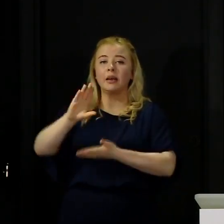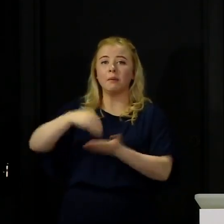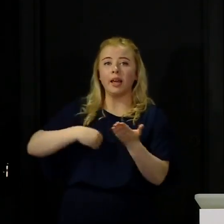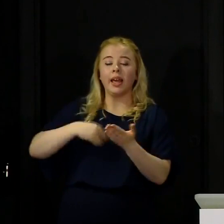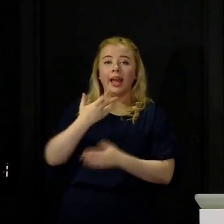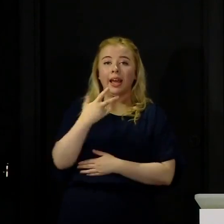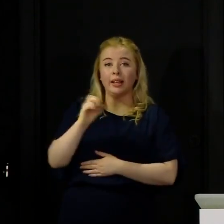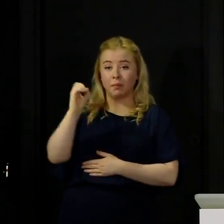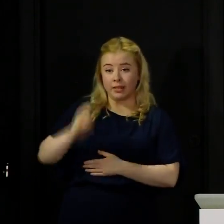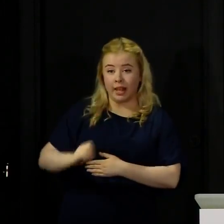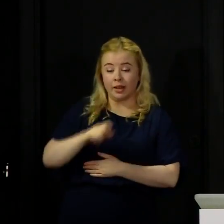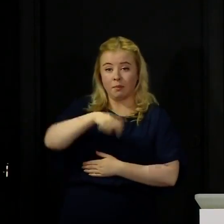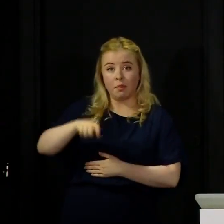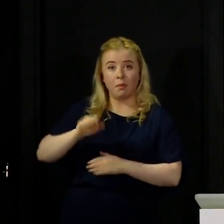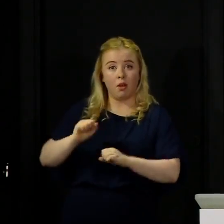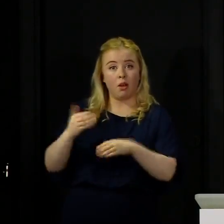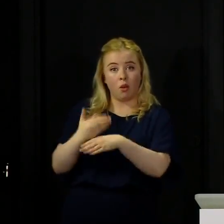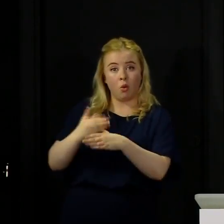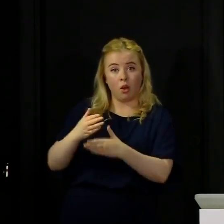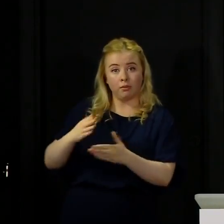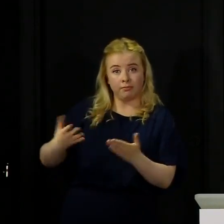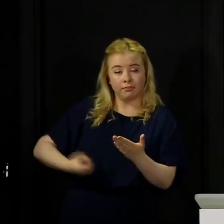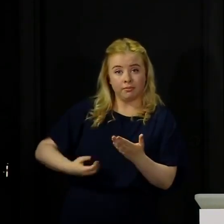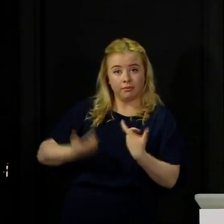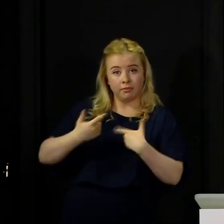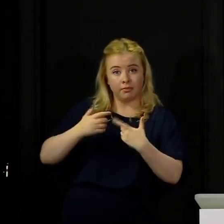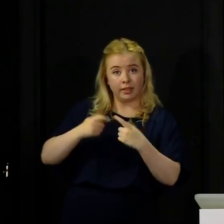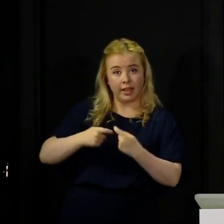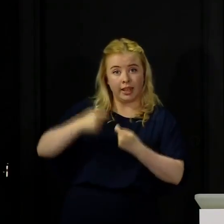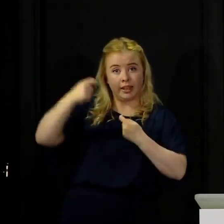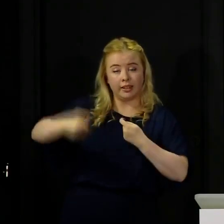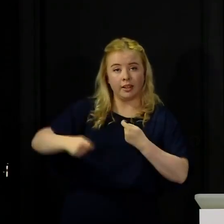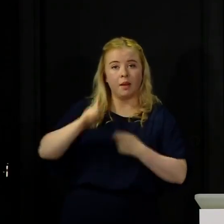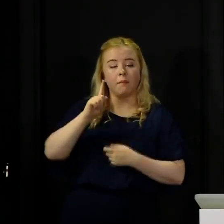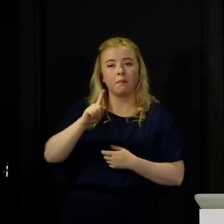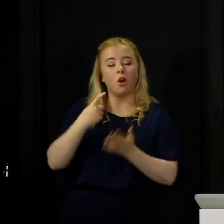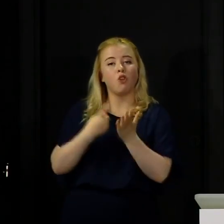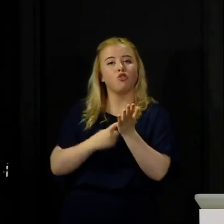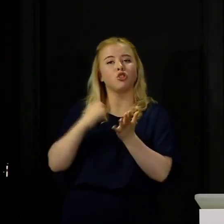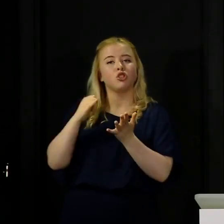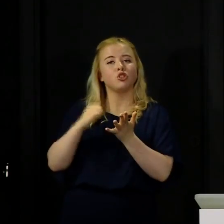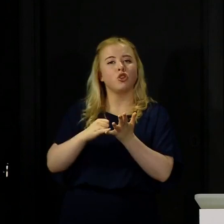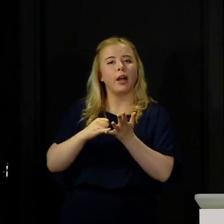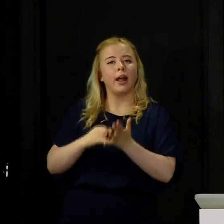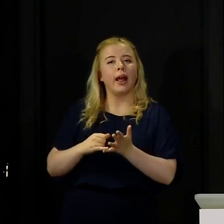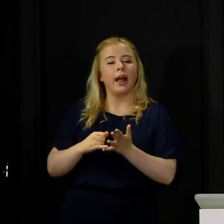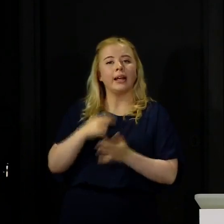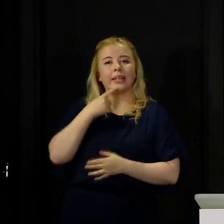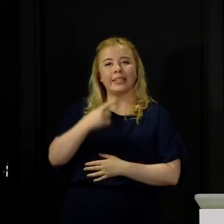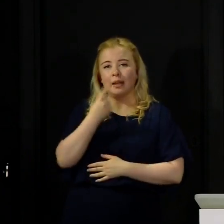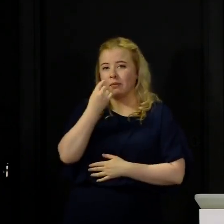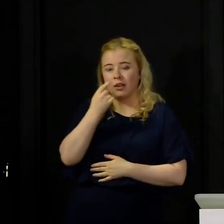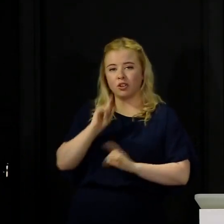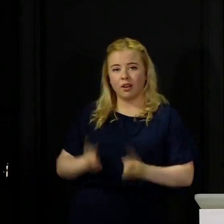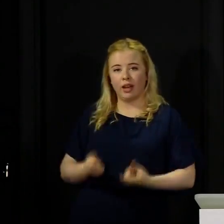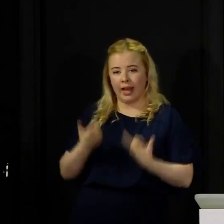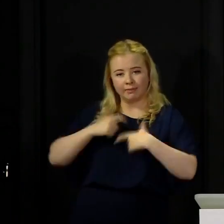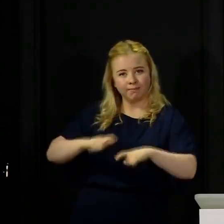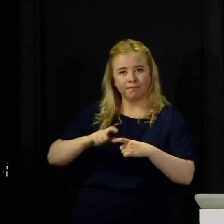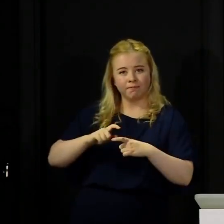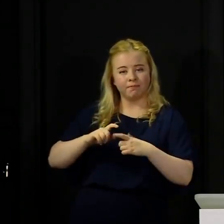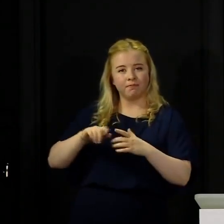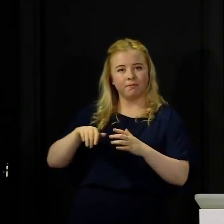today said he felt like he would have been generous to provide 8 months of support until the autumn and that it might not be sustainable to keep